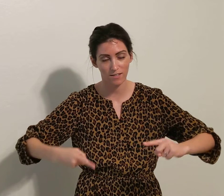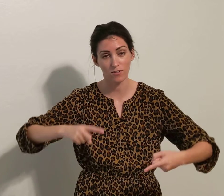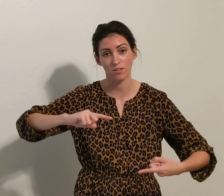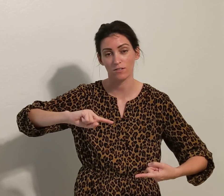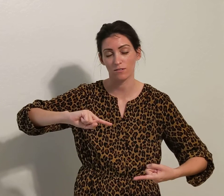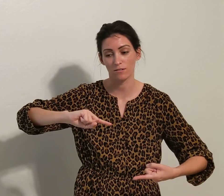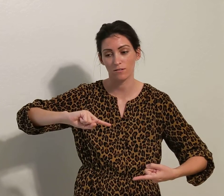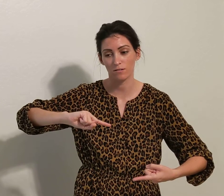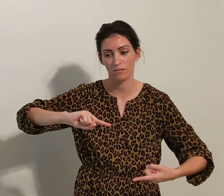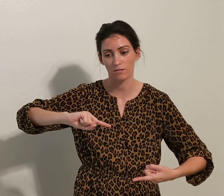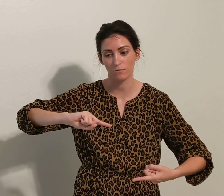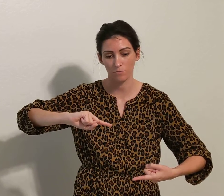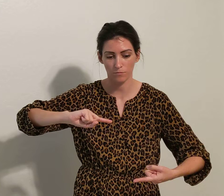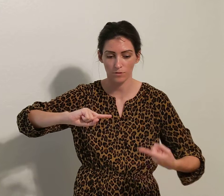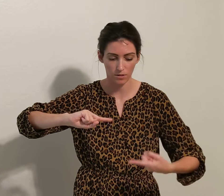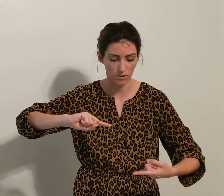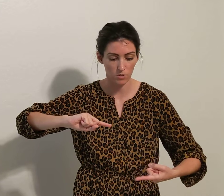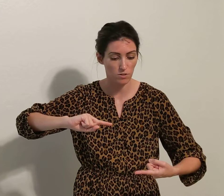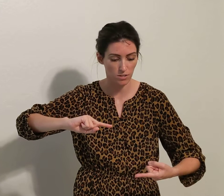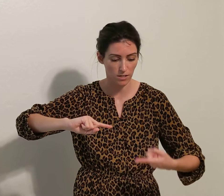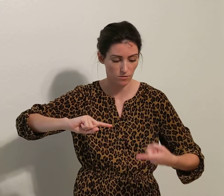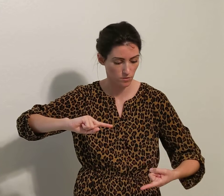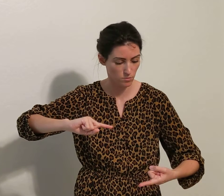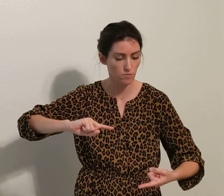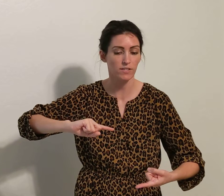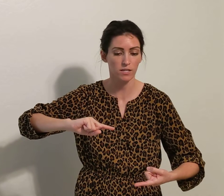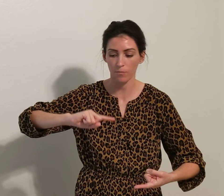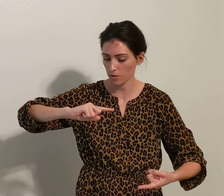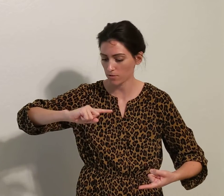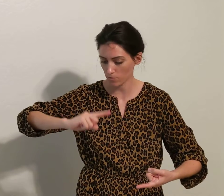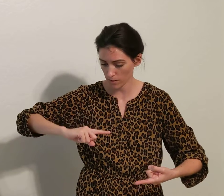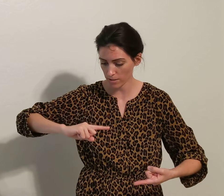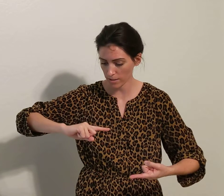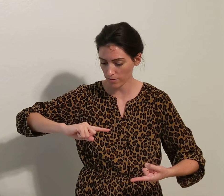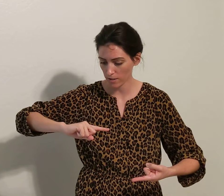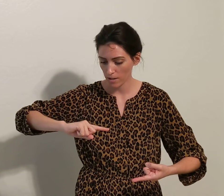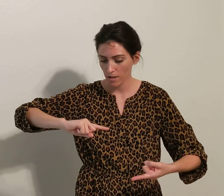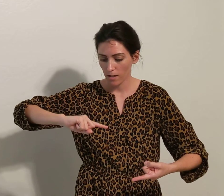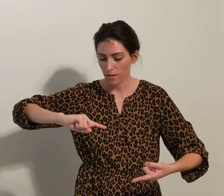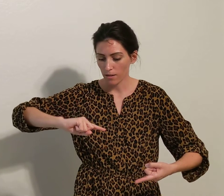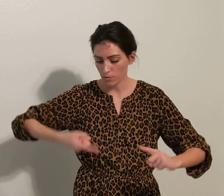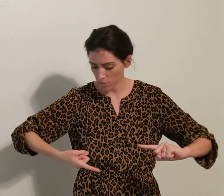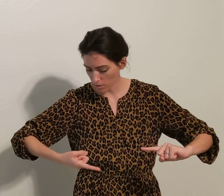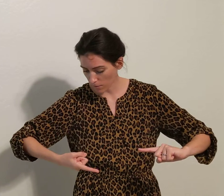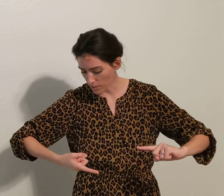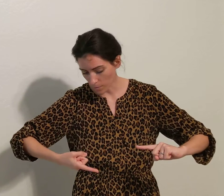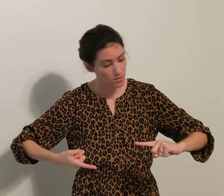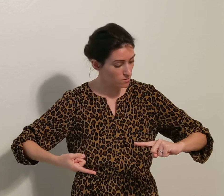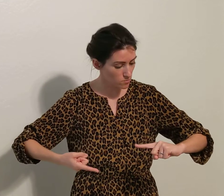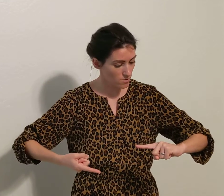they're going to switch sides. So if this one's facing up and this one's facing down, this one's going to face up and this one's going to